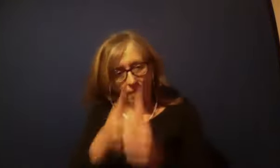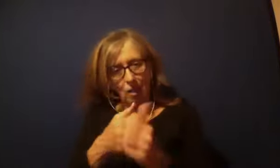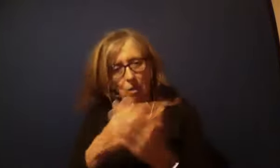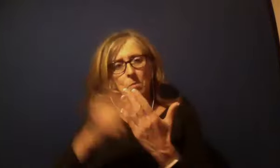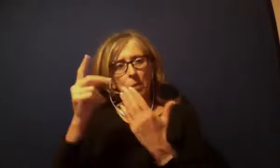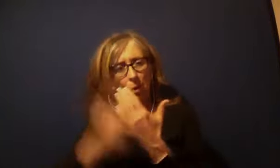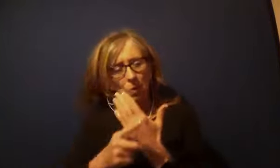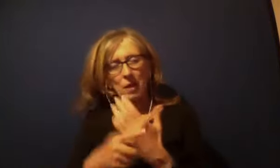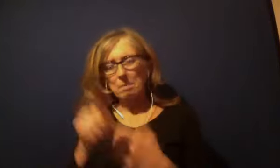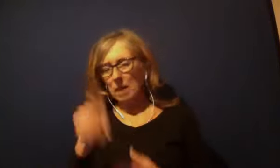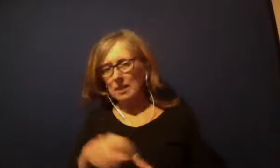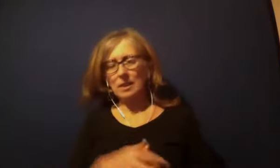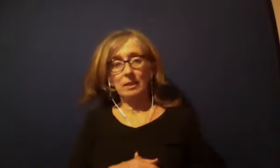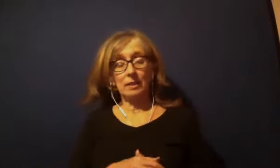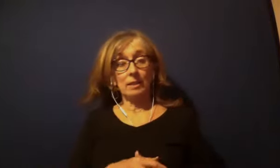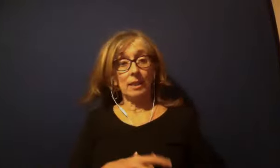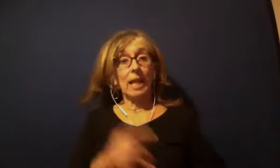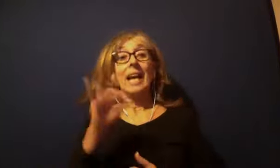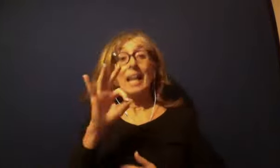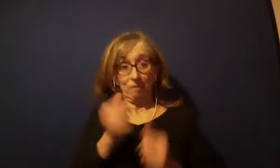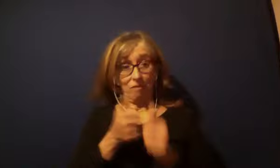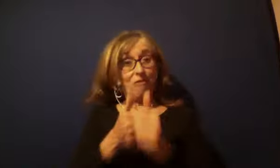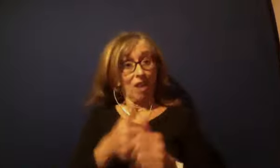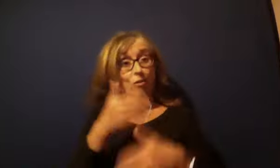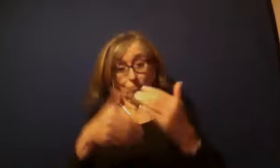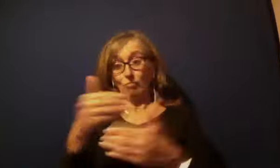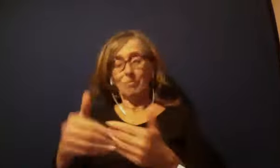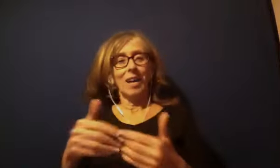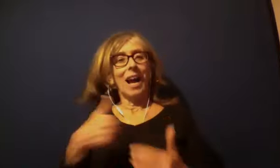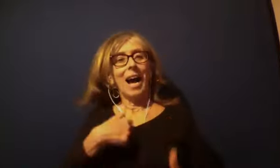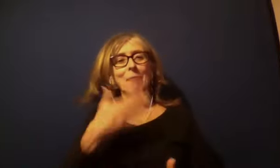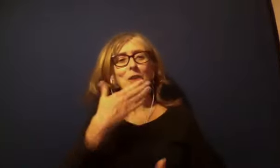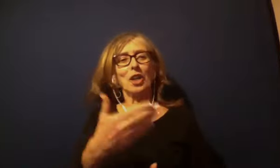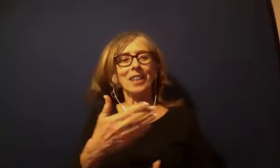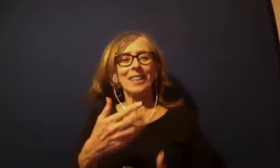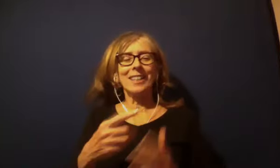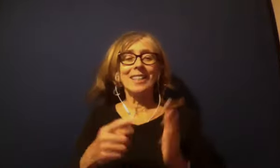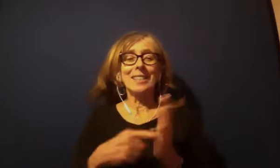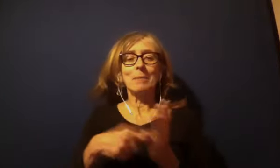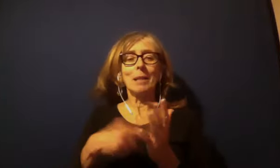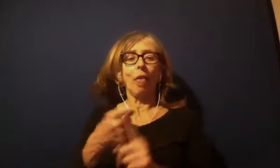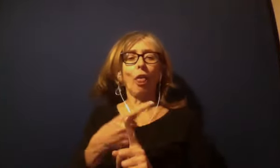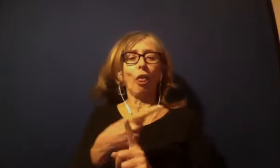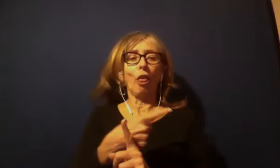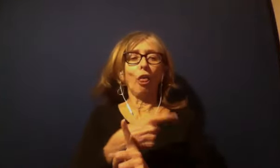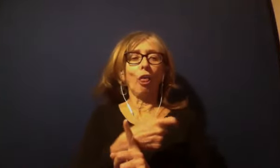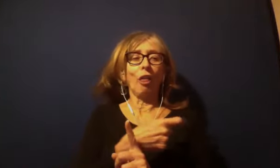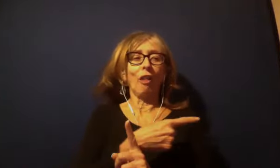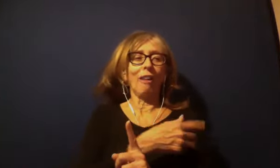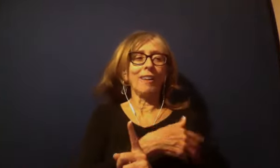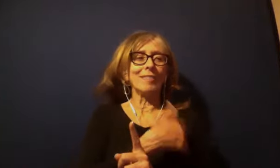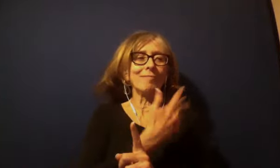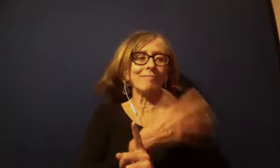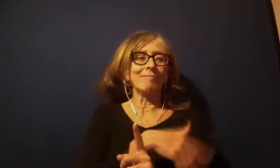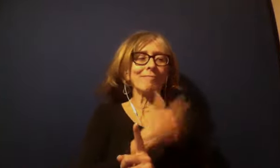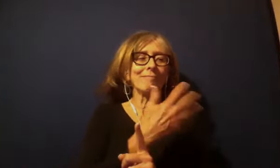And I'm good when I stay on. And I waver off a little bit, and I start to, take the reins